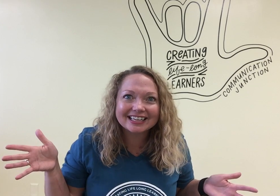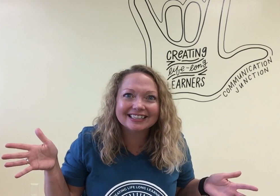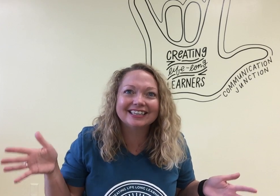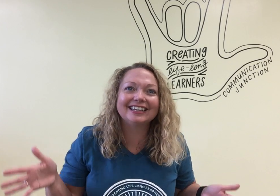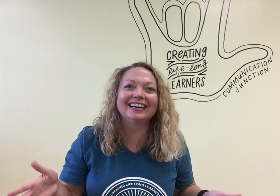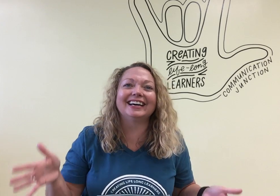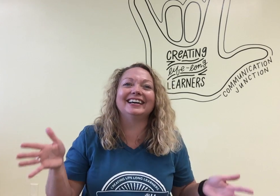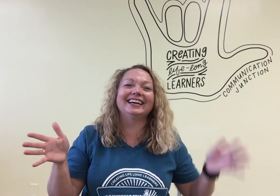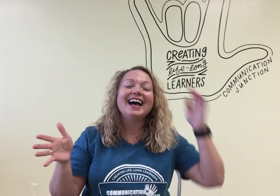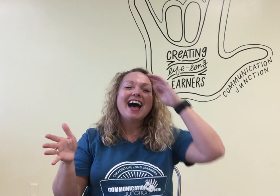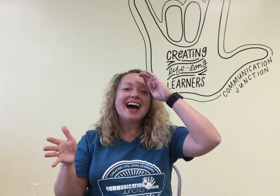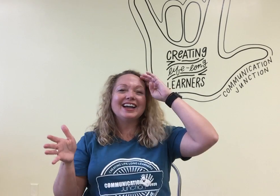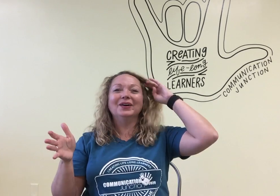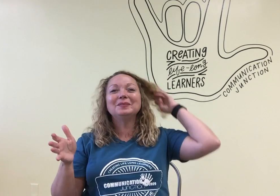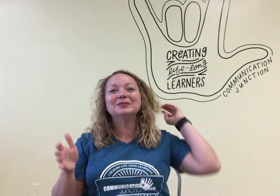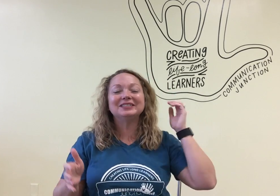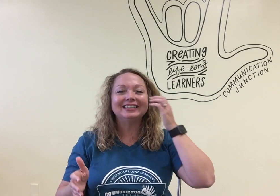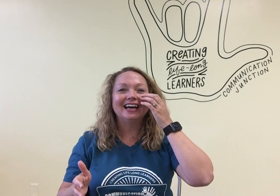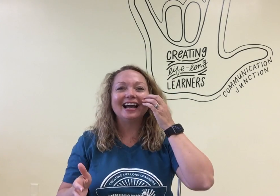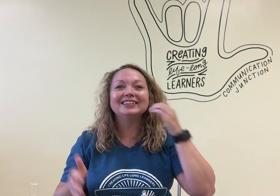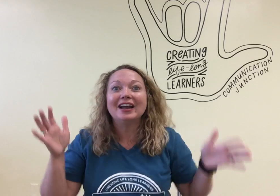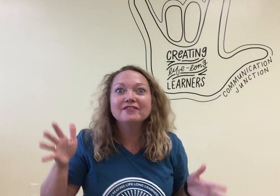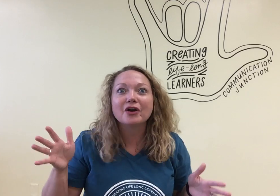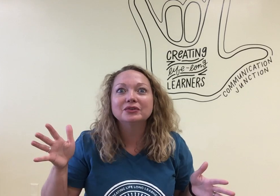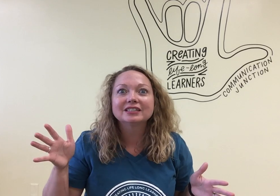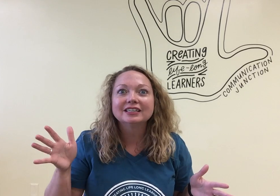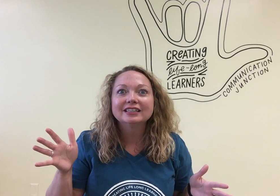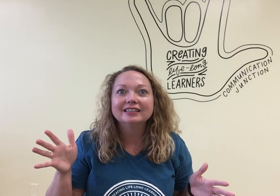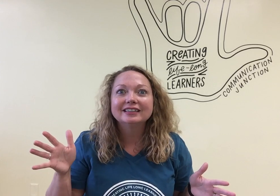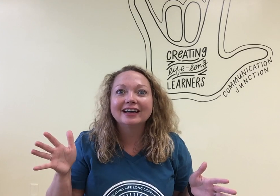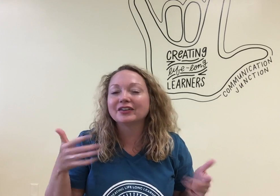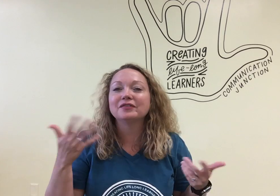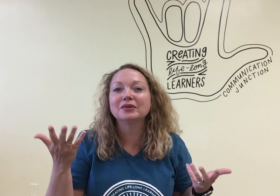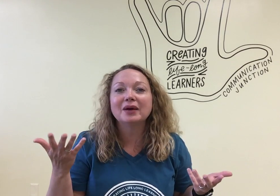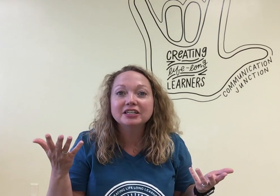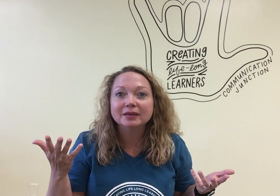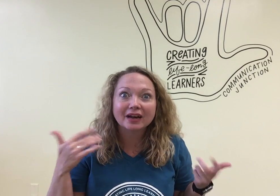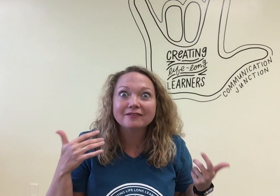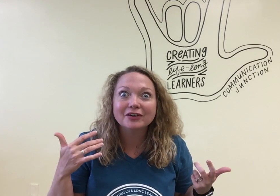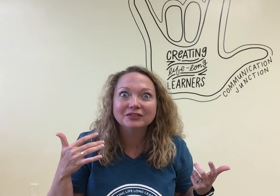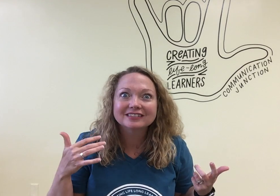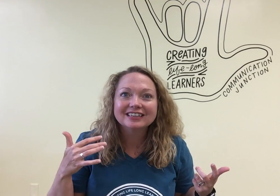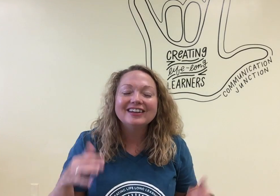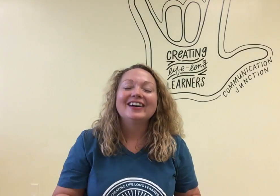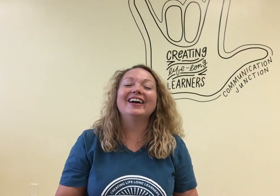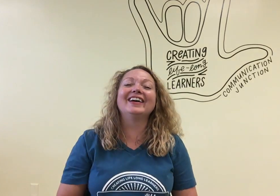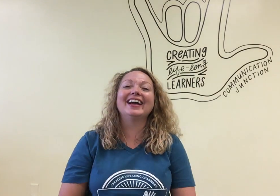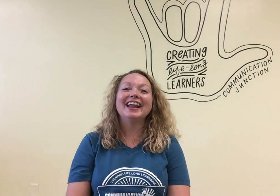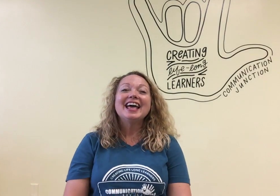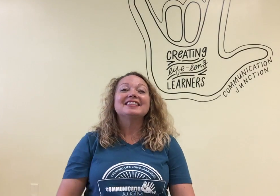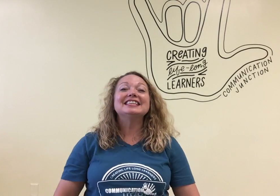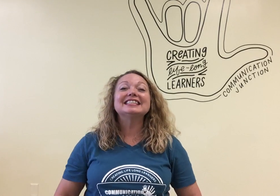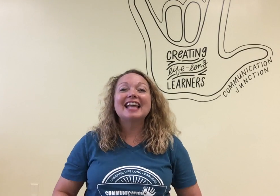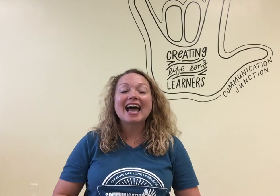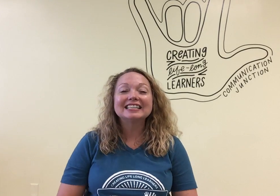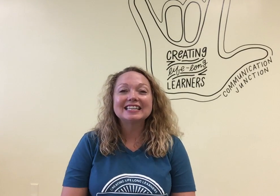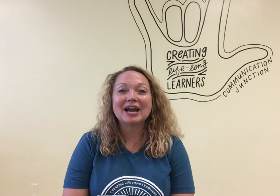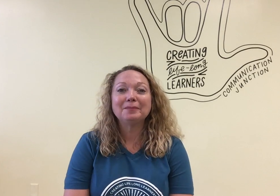that? I hope you did that. I froze. I don't know if you were watching, but I froze. All right, this last time,